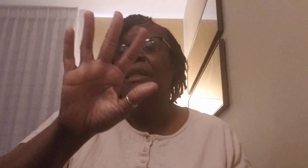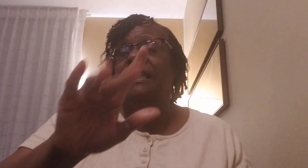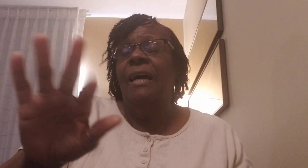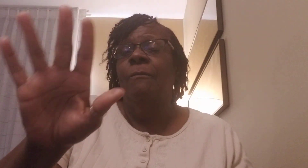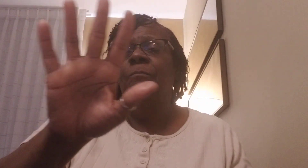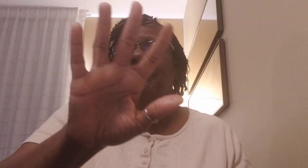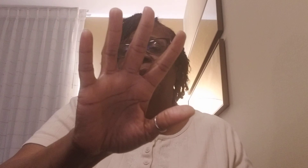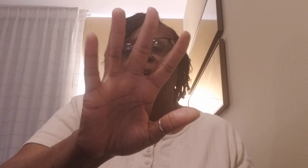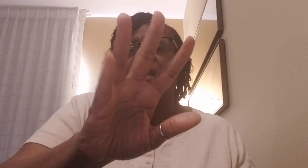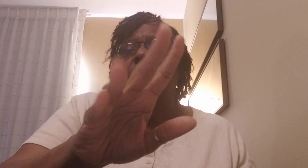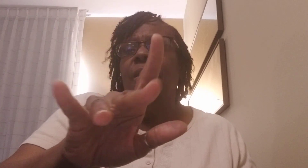it out.